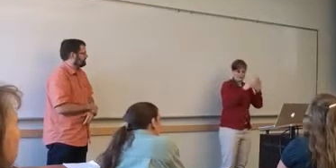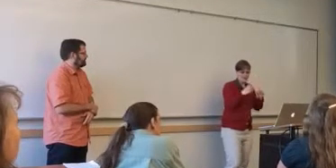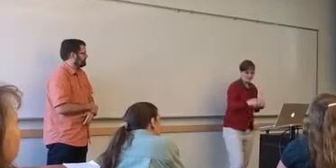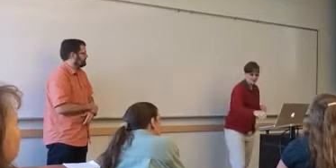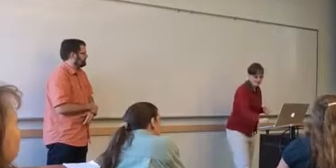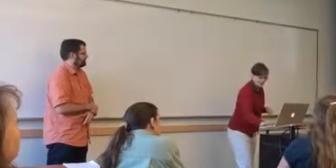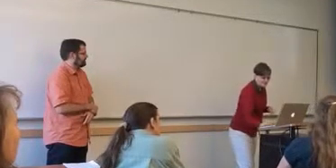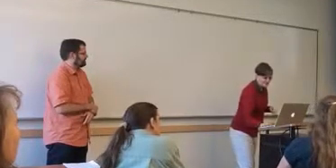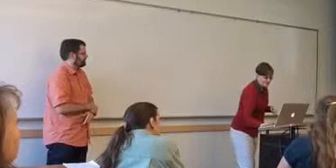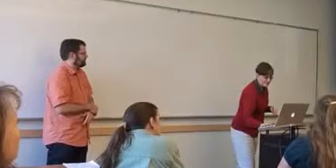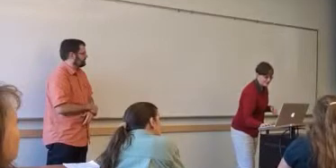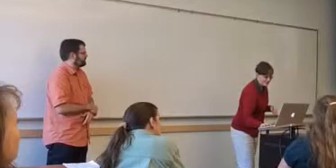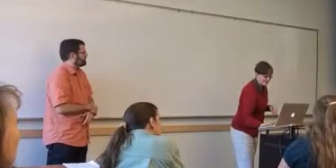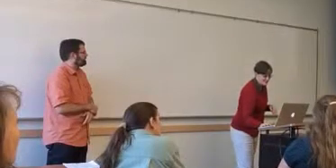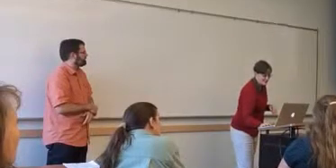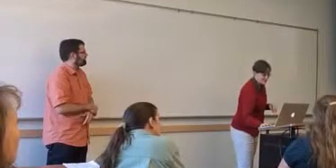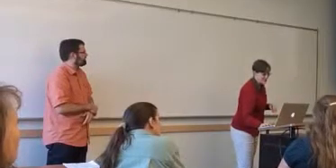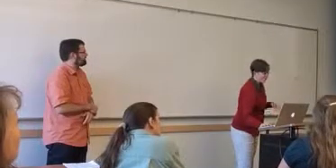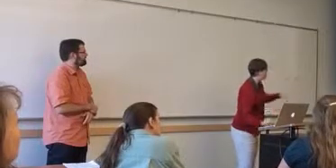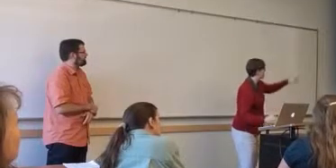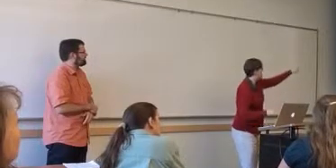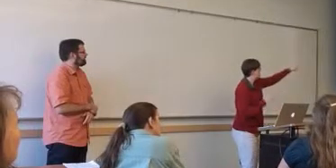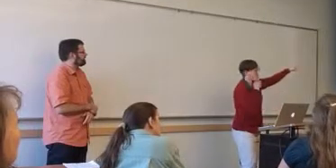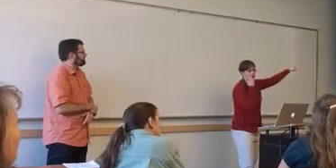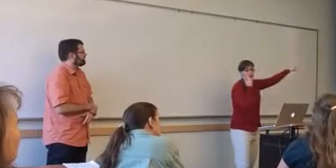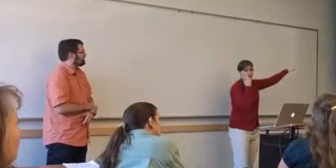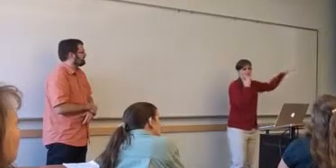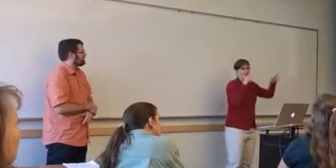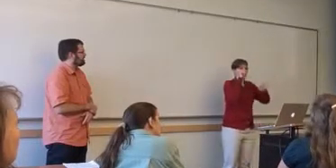The man that you just saw the picture of right there,